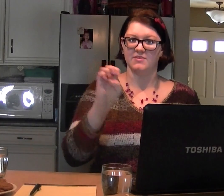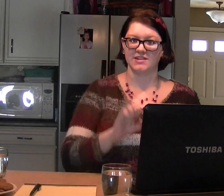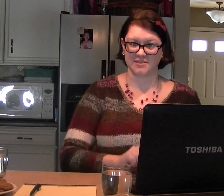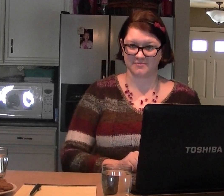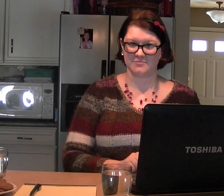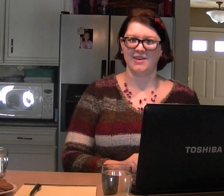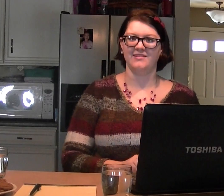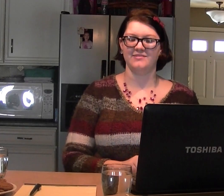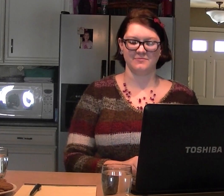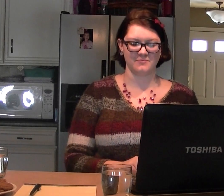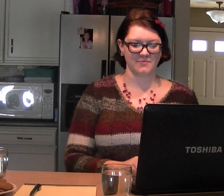yes, B.